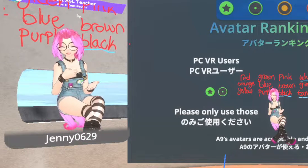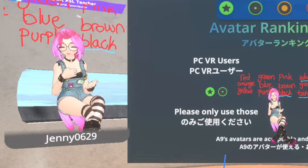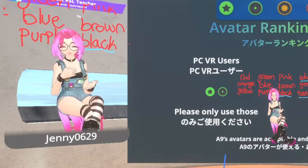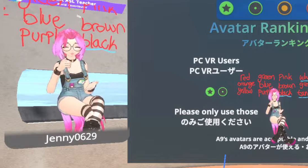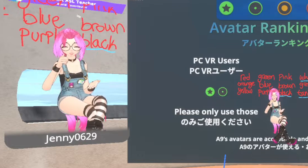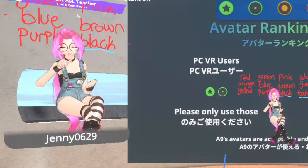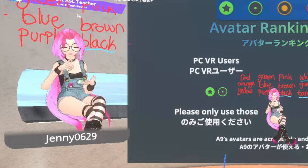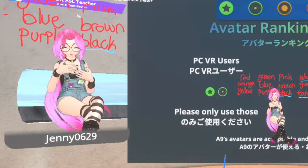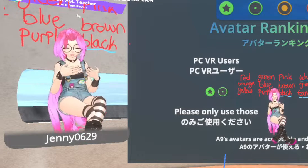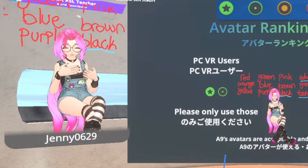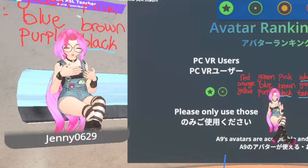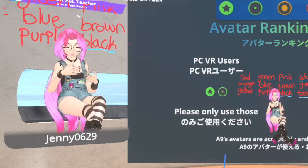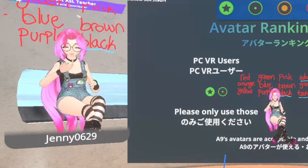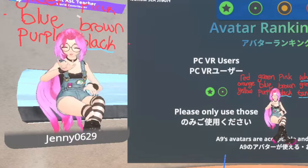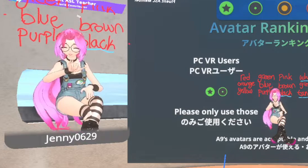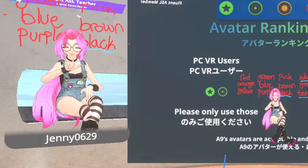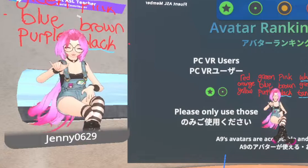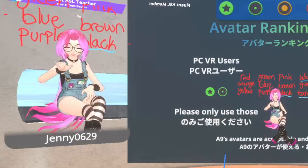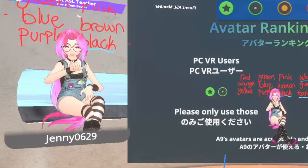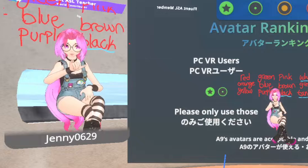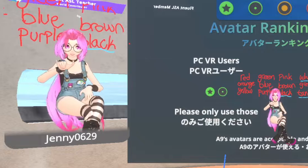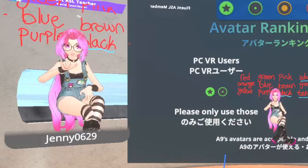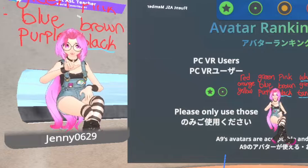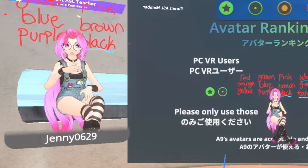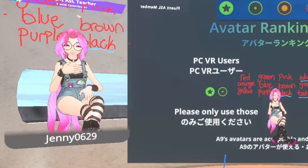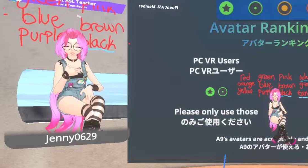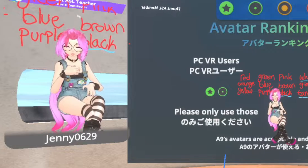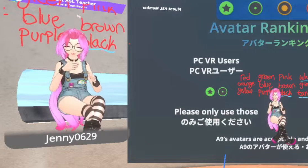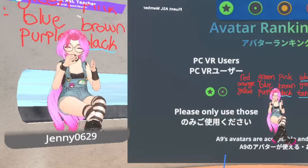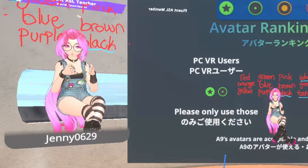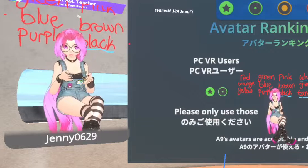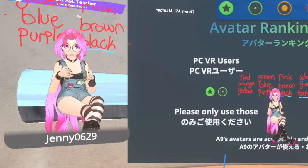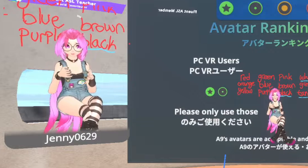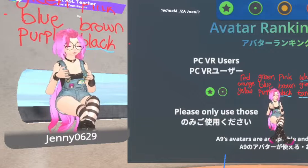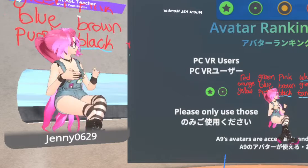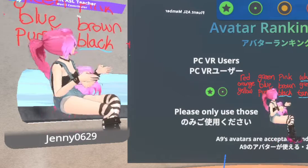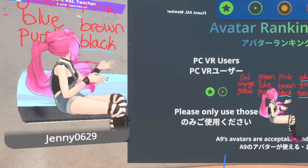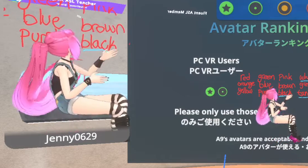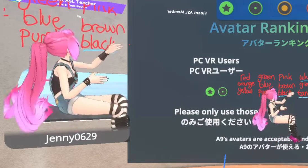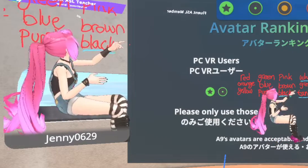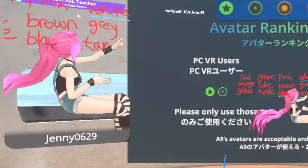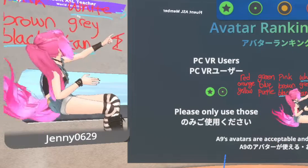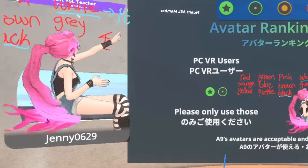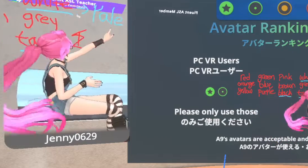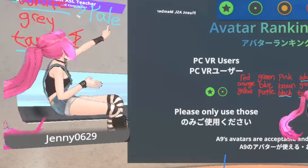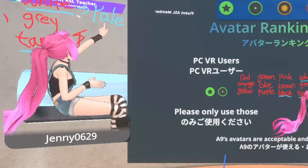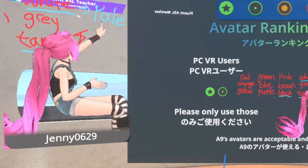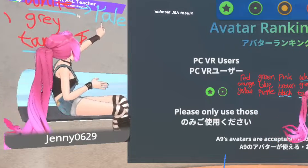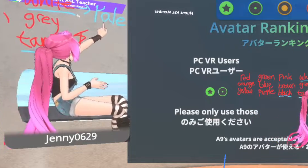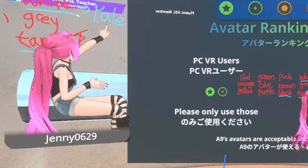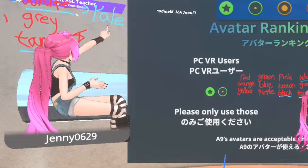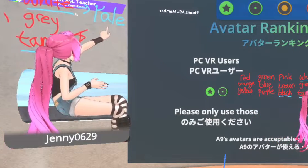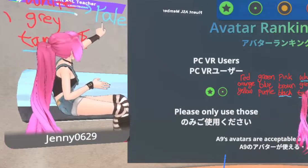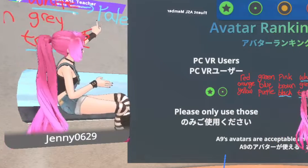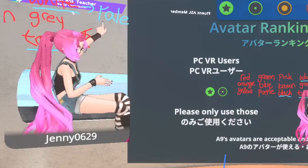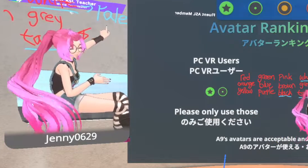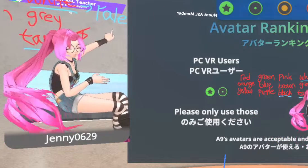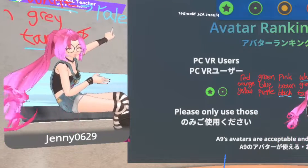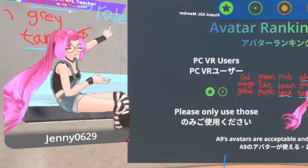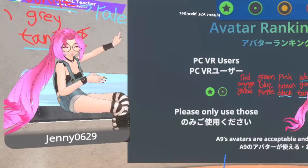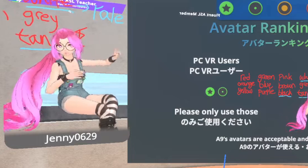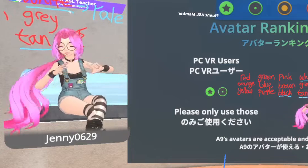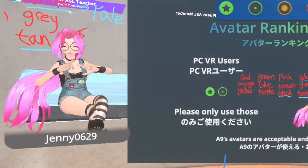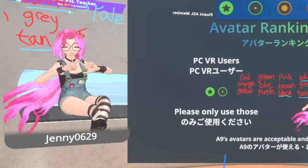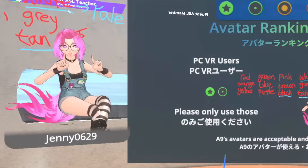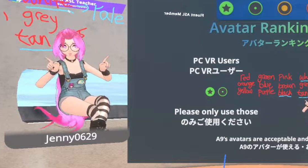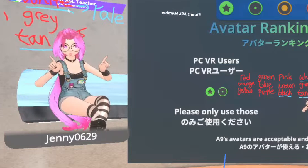or you can say white girl, whatever. So that's the same. You can say white person. But if you specifically want to say